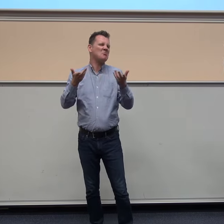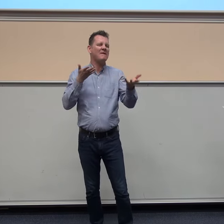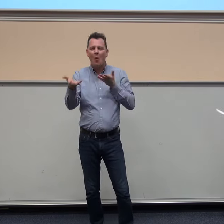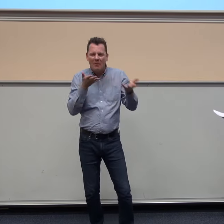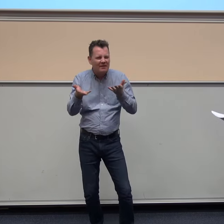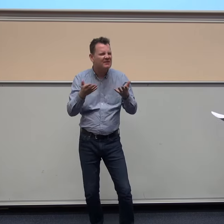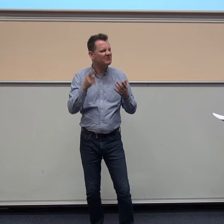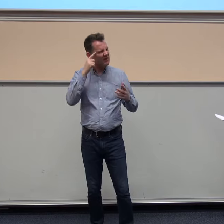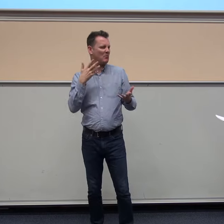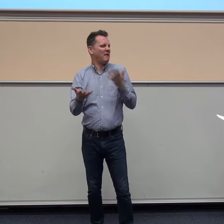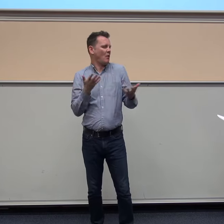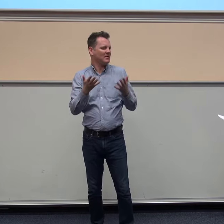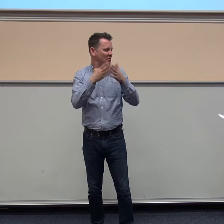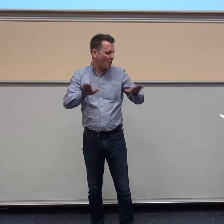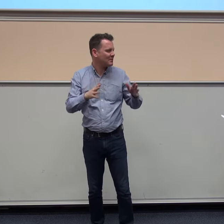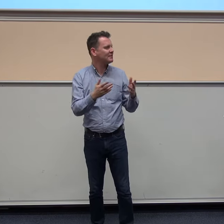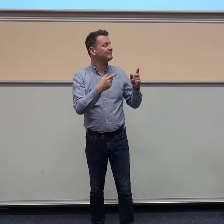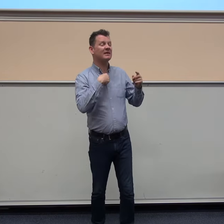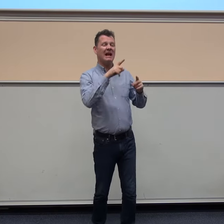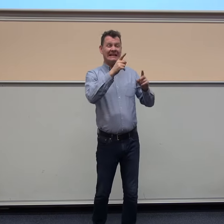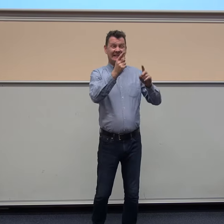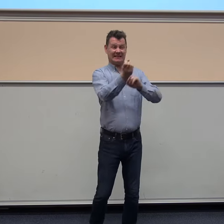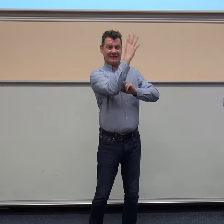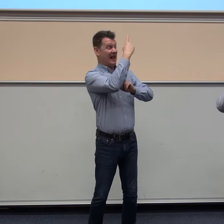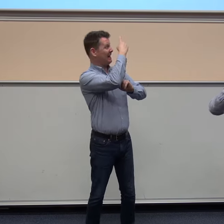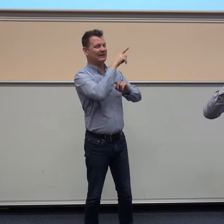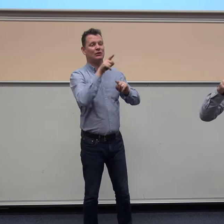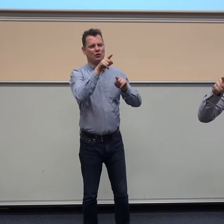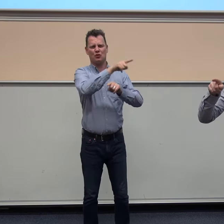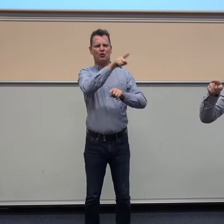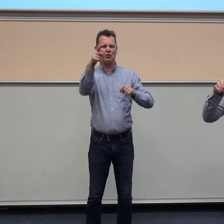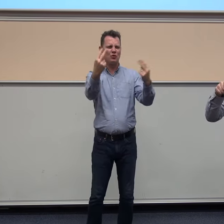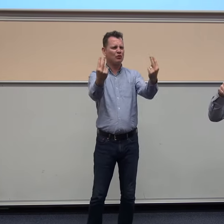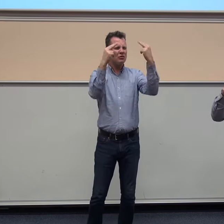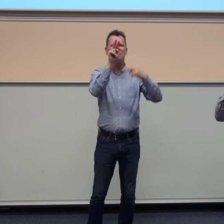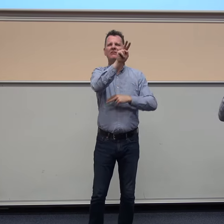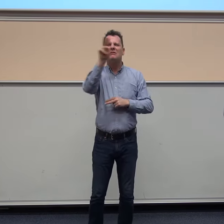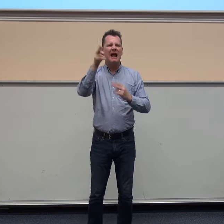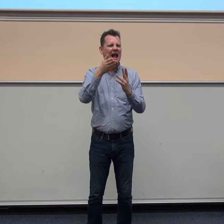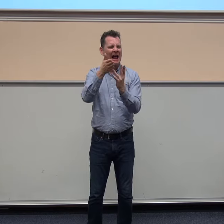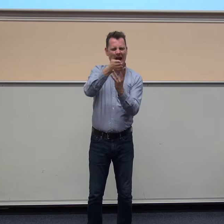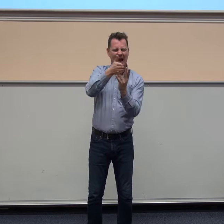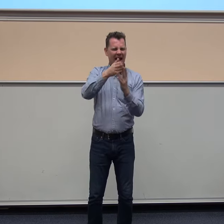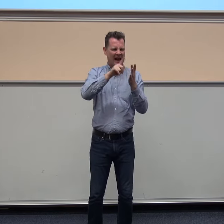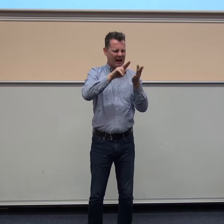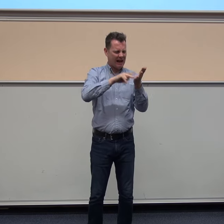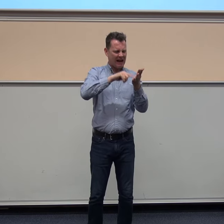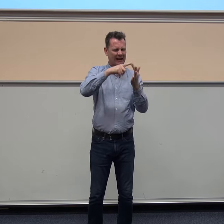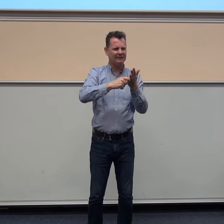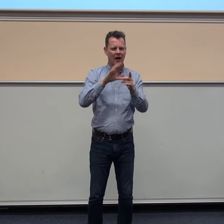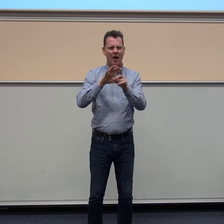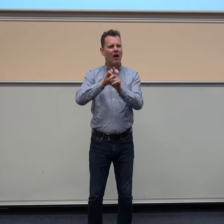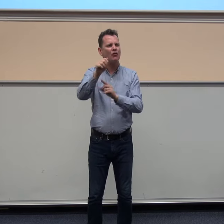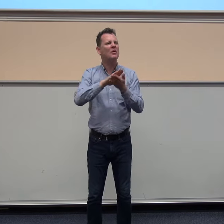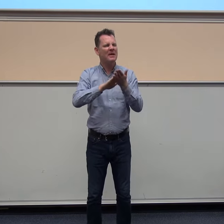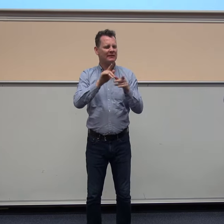to explain a couple of things on the slide, I think because you're here, you're guessing that intercultural means the crossover between deaf and hearing